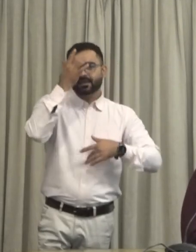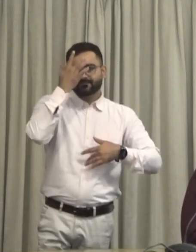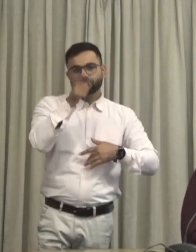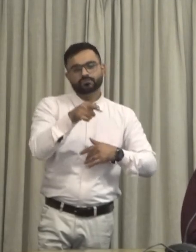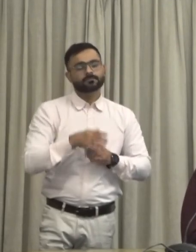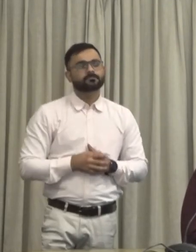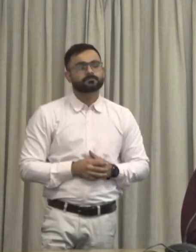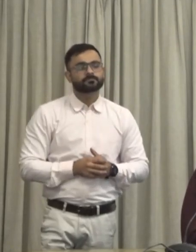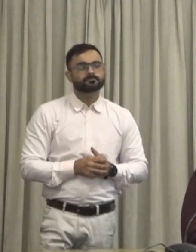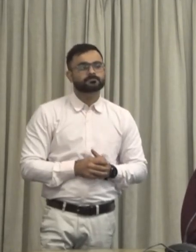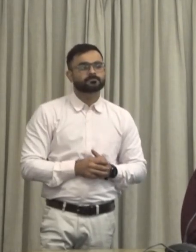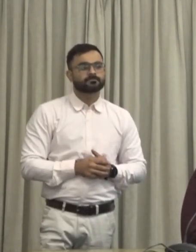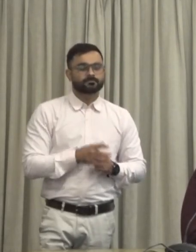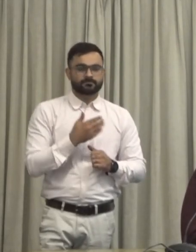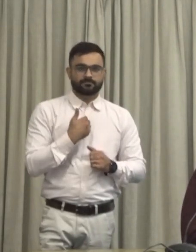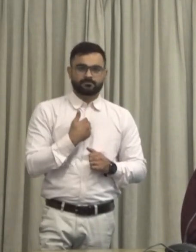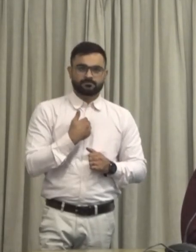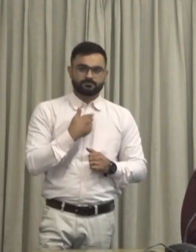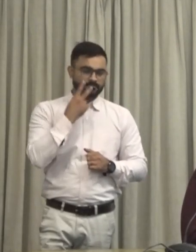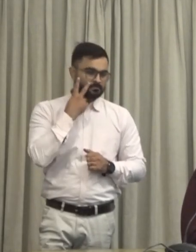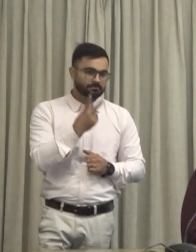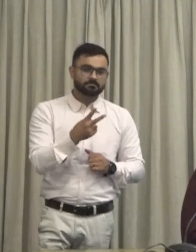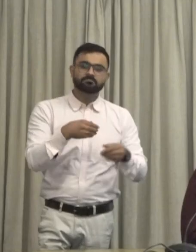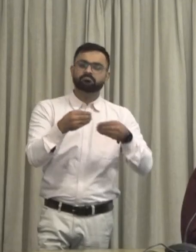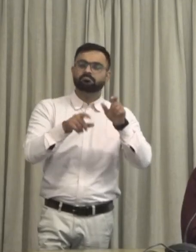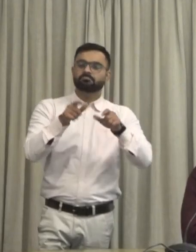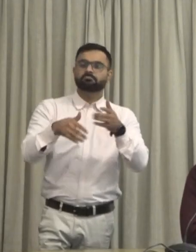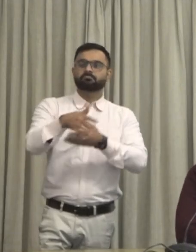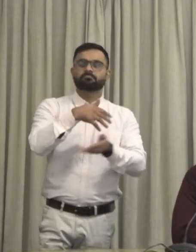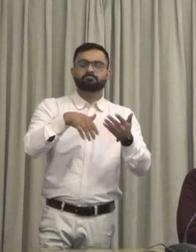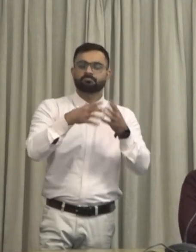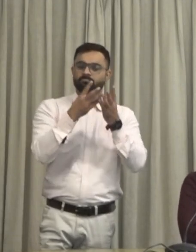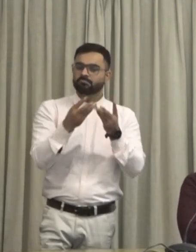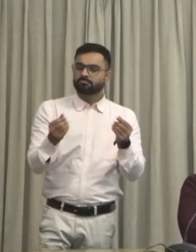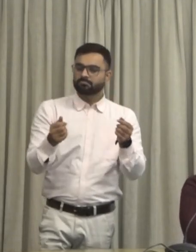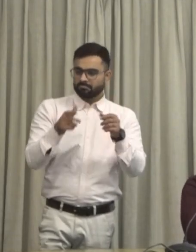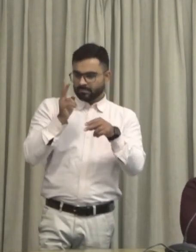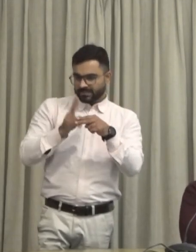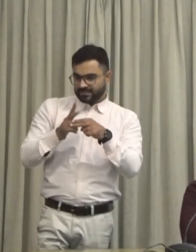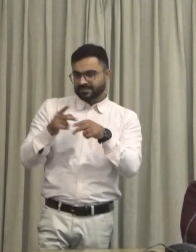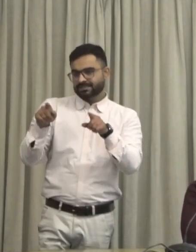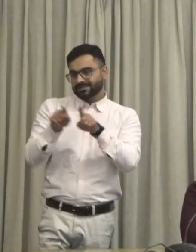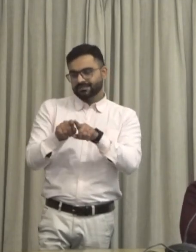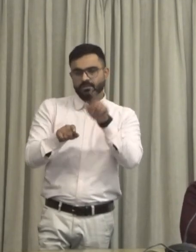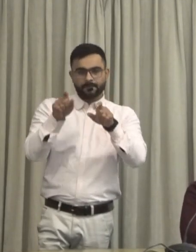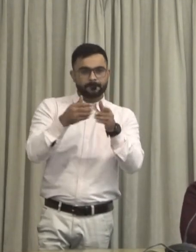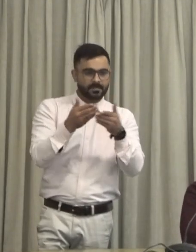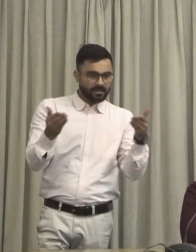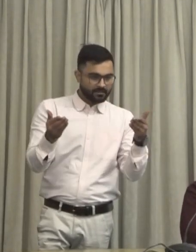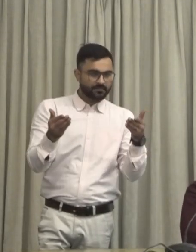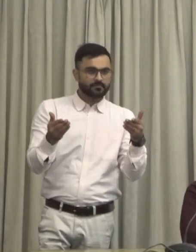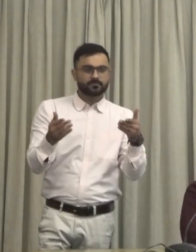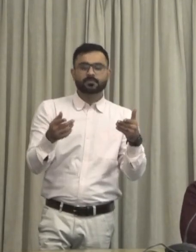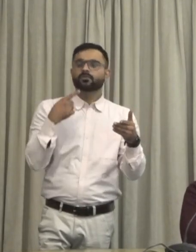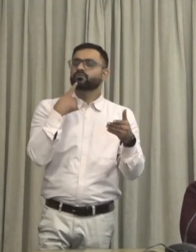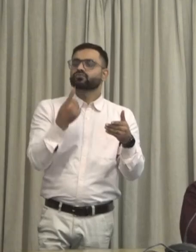is, might have been seen as providing humanitarian relief of a certain kind in that individual case, but it's